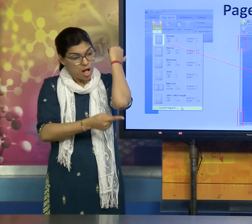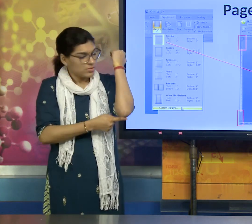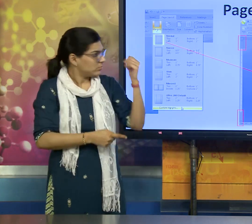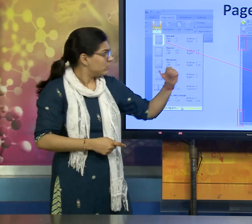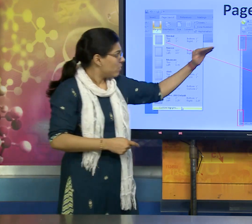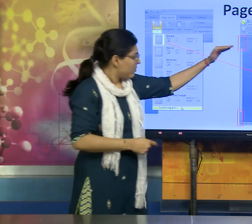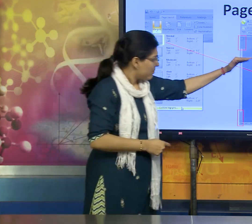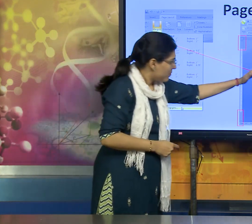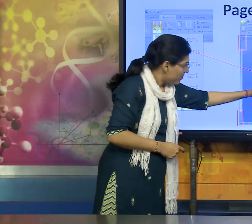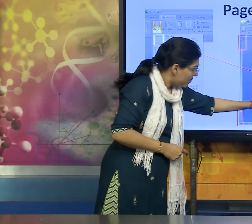text.